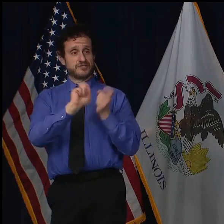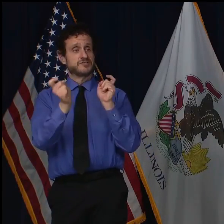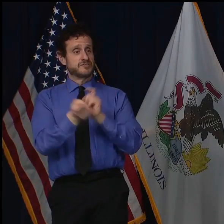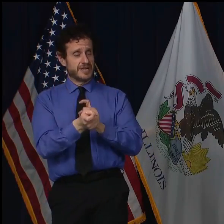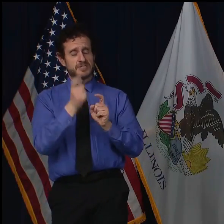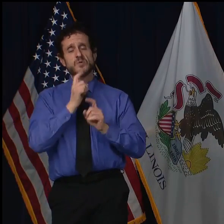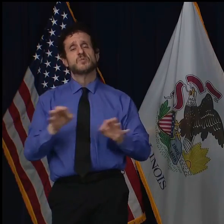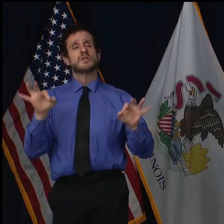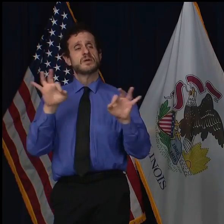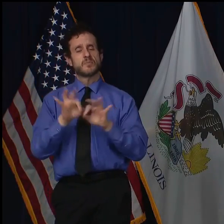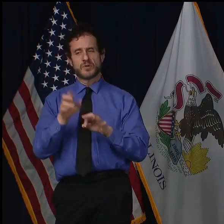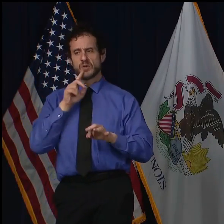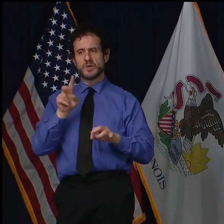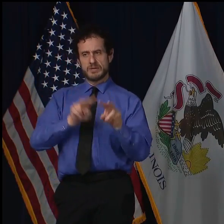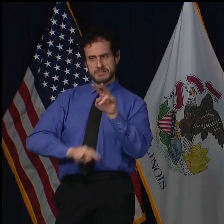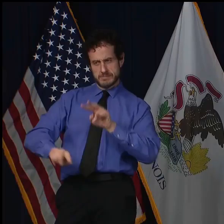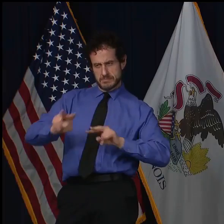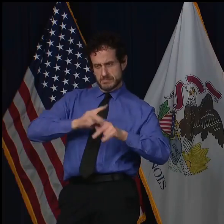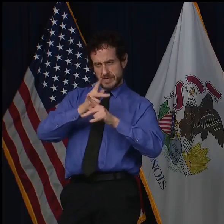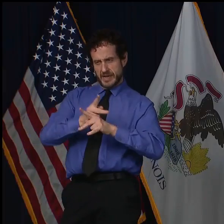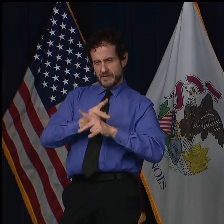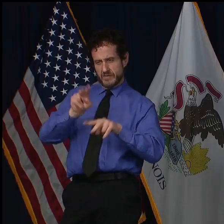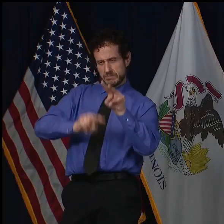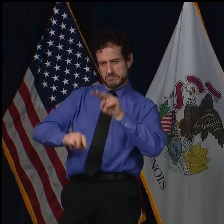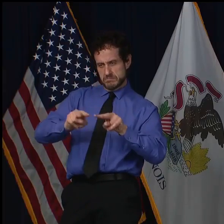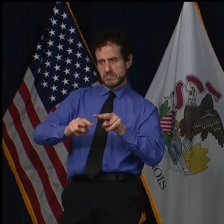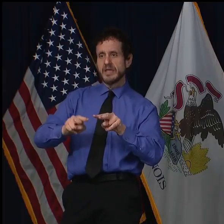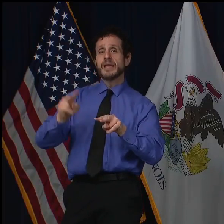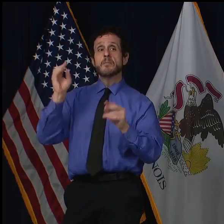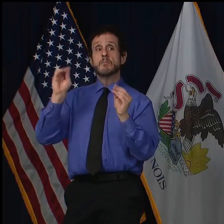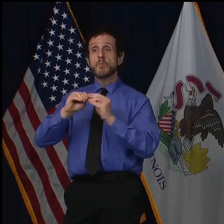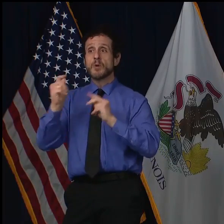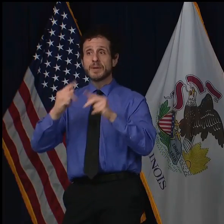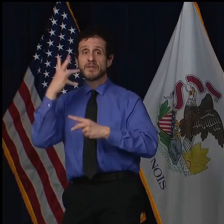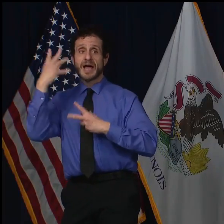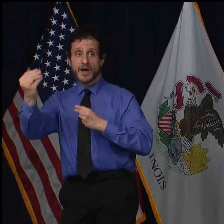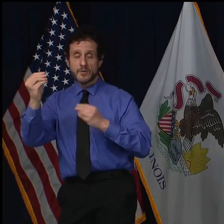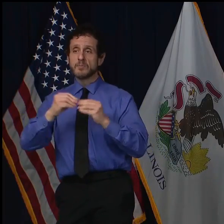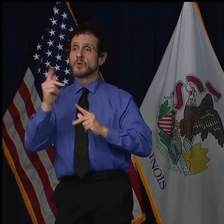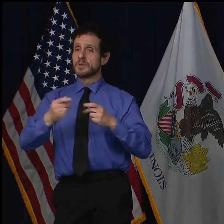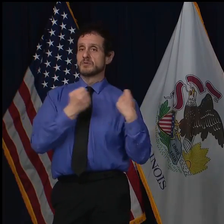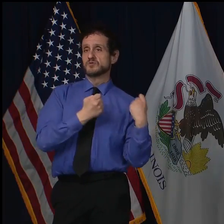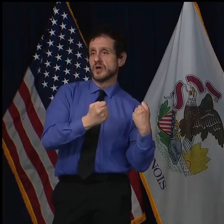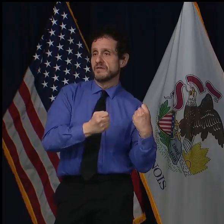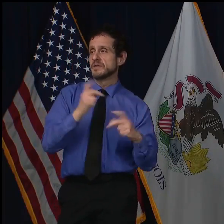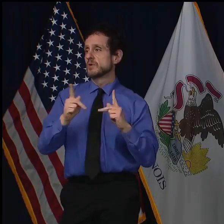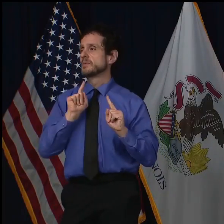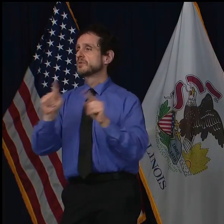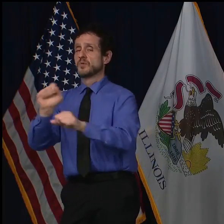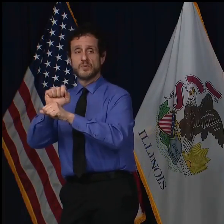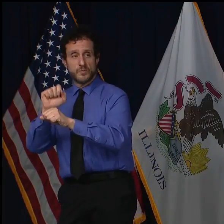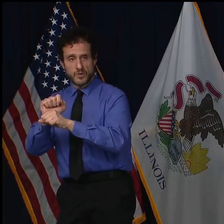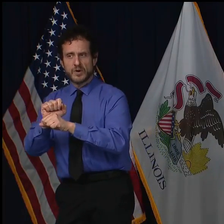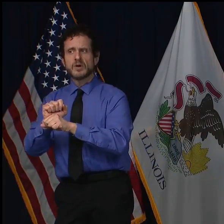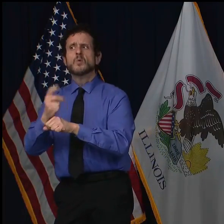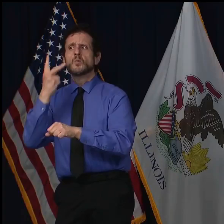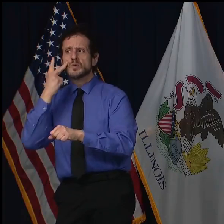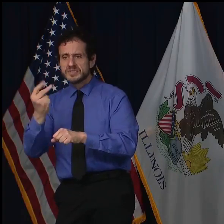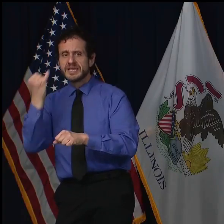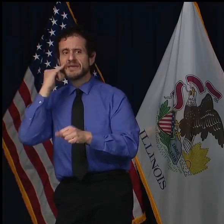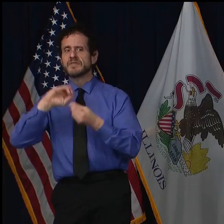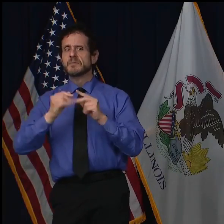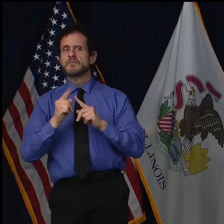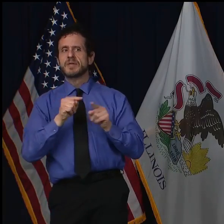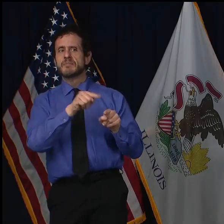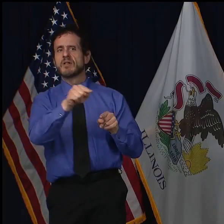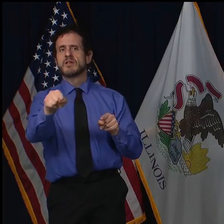very important that we look very critically at what effect that has on number of cases and number of hospitalizations. So whatever